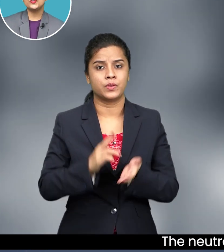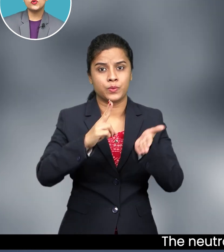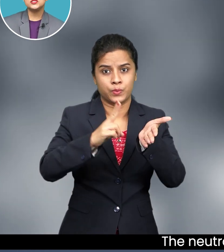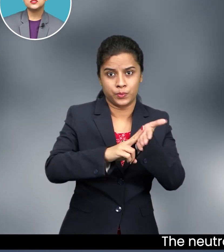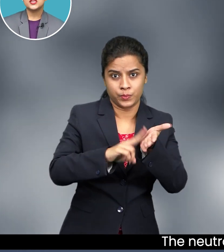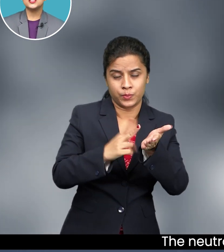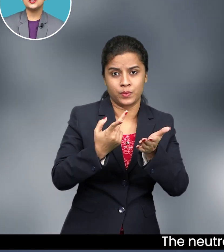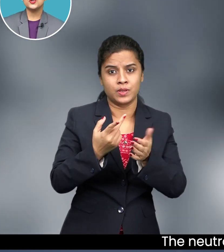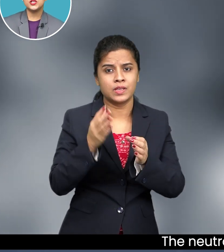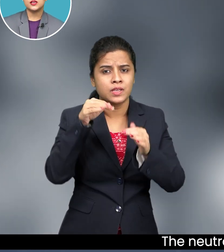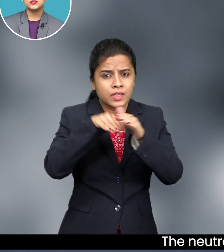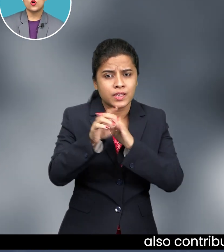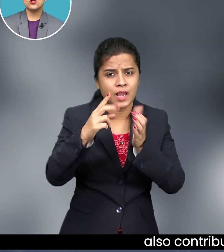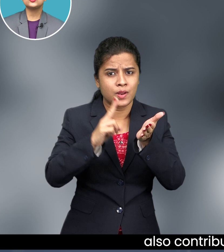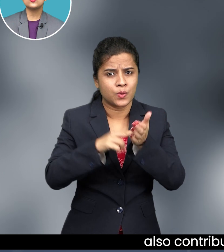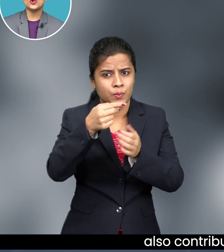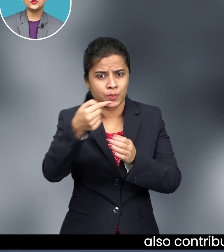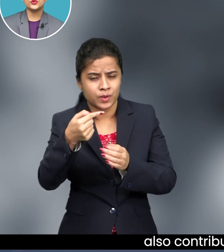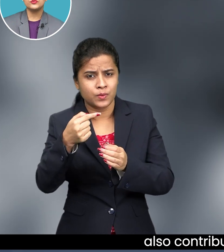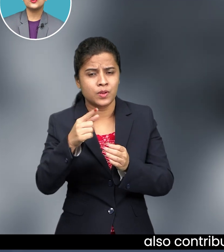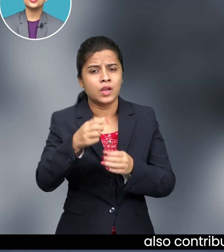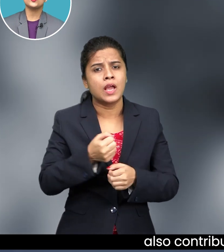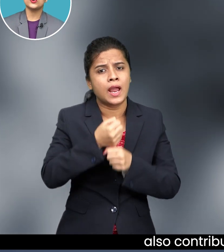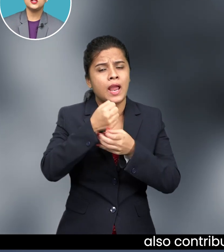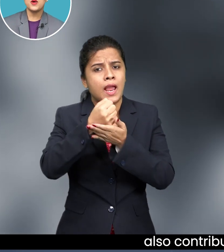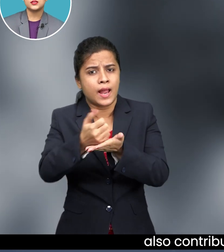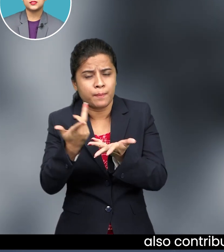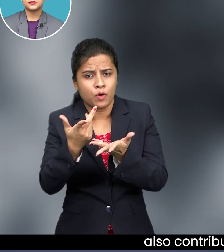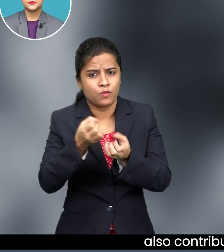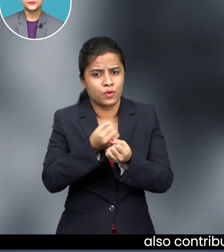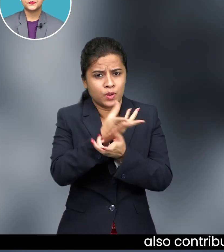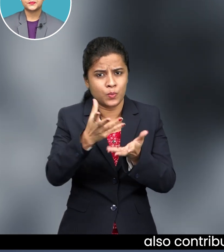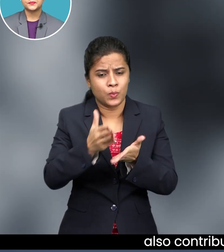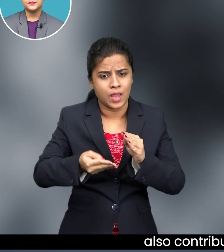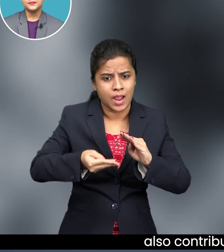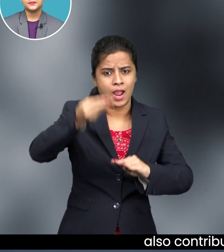The neutrons in the nucleus also contribute to the total mass.